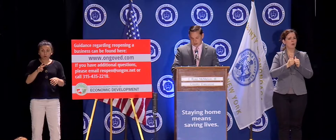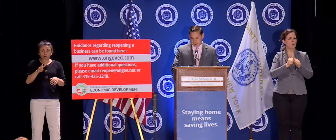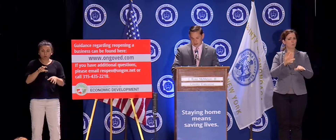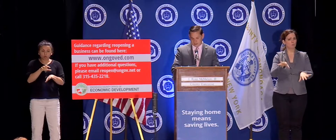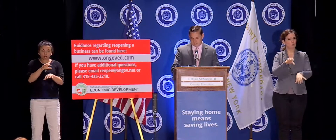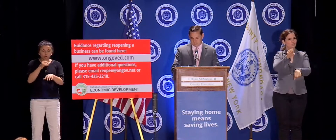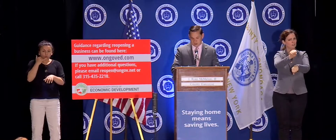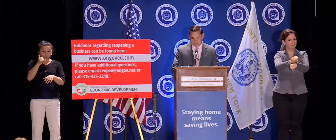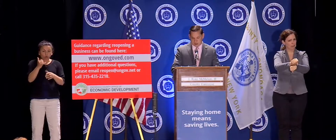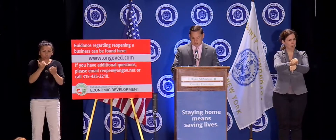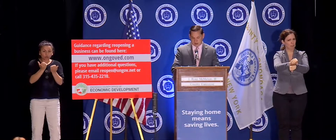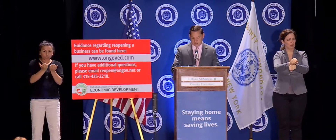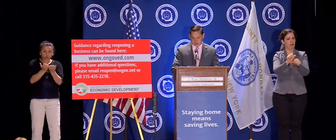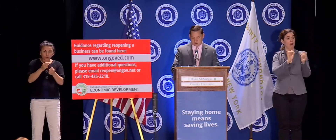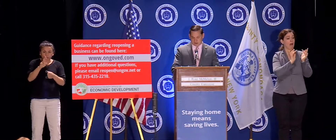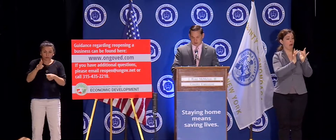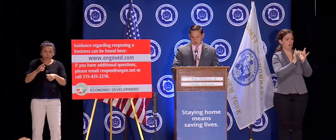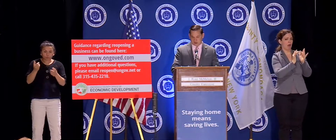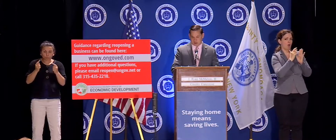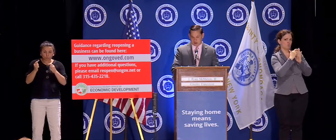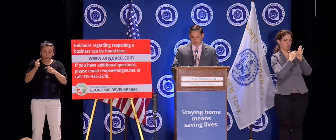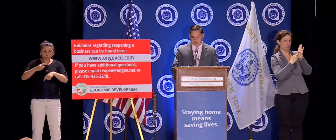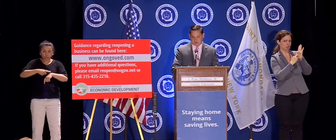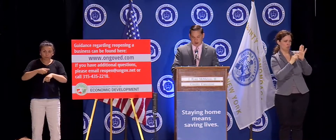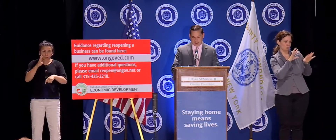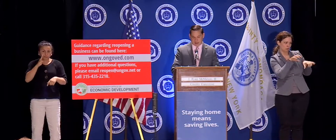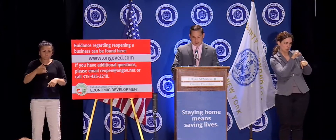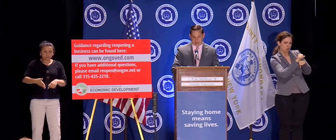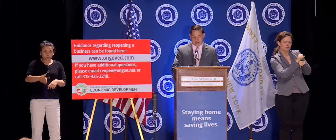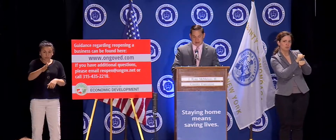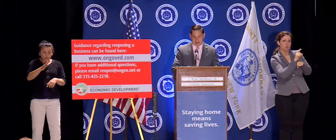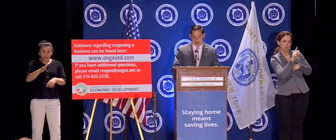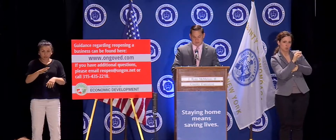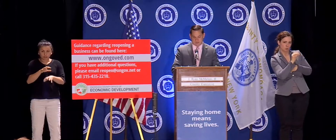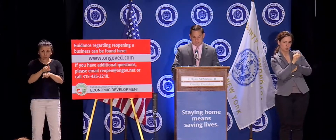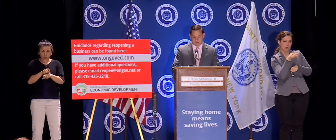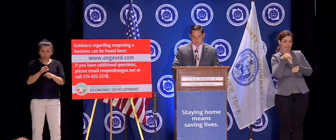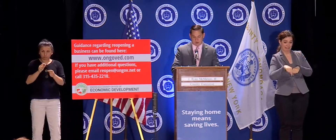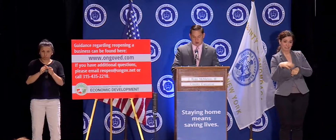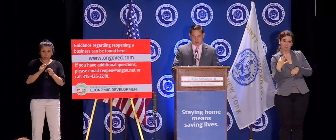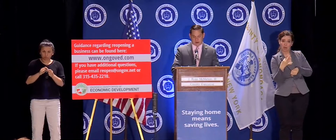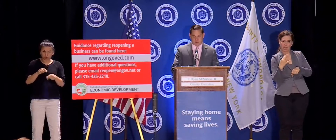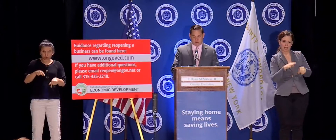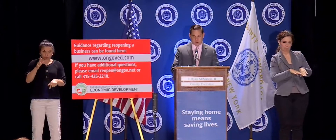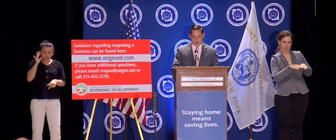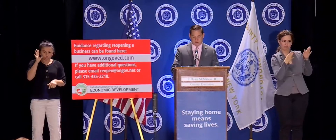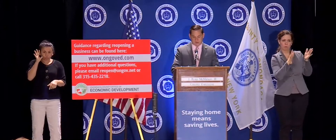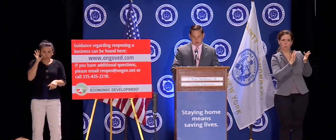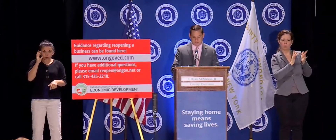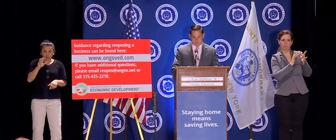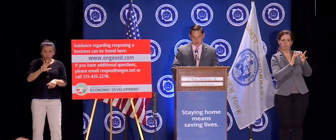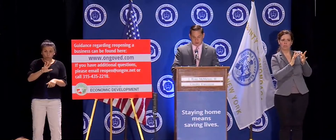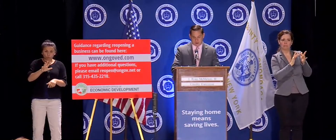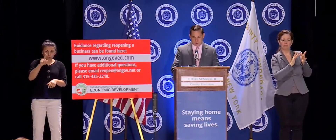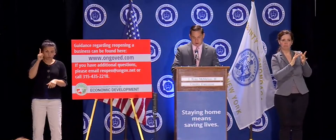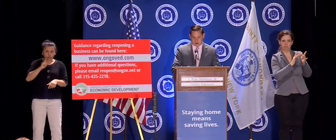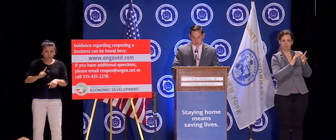be made online, and that reservations can start this Friday at 9 a.m. via our park's